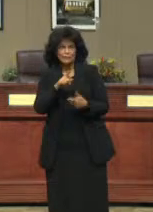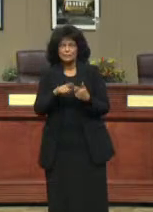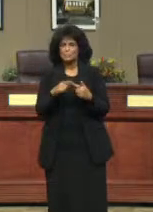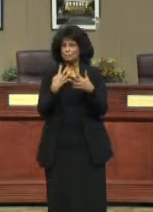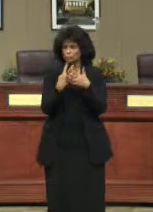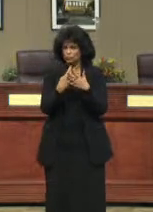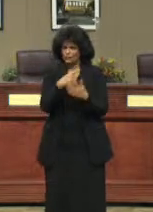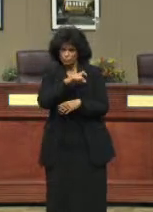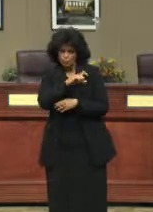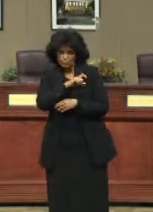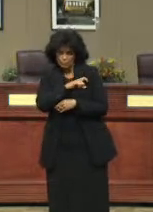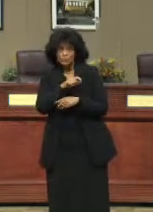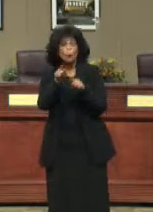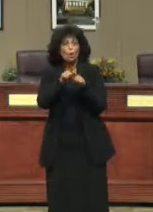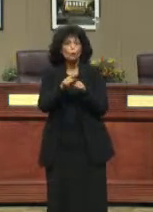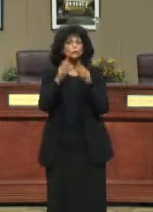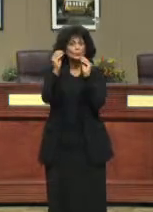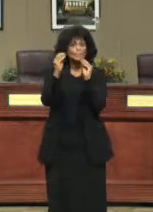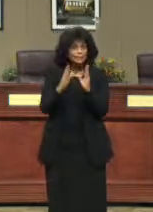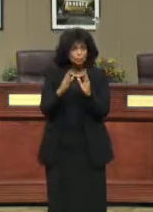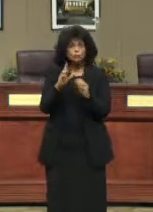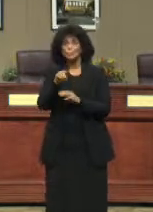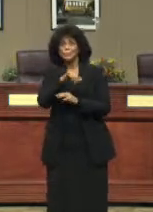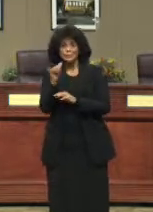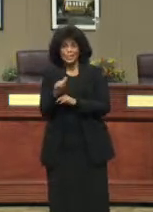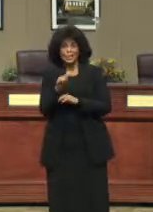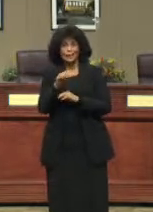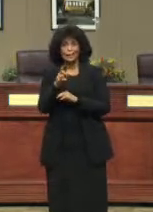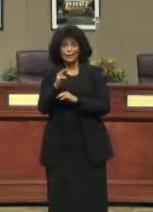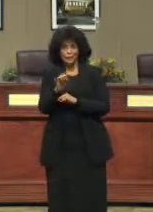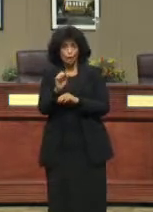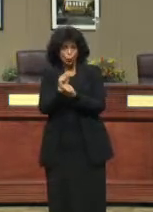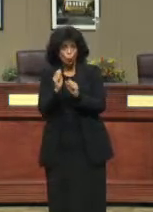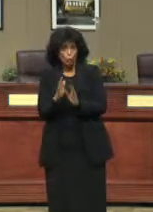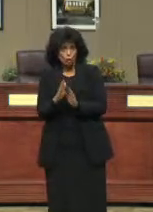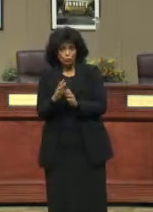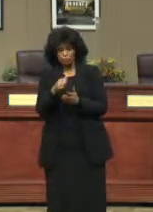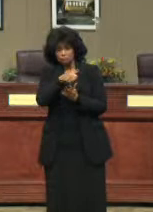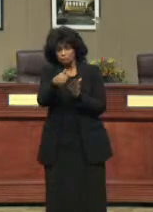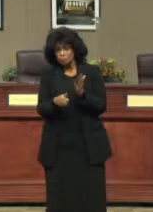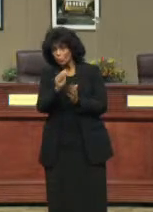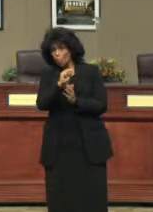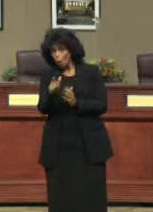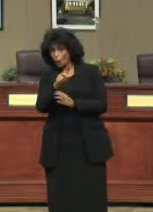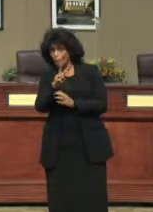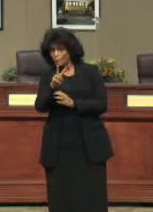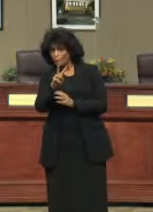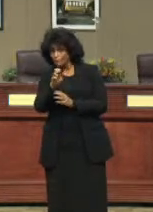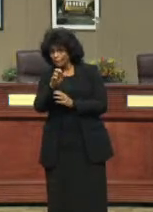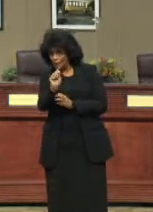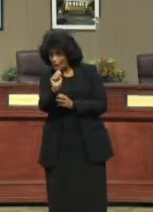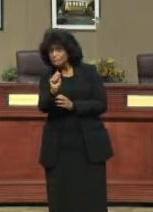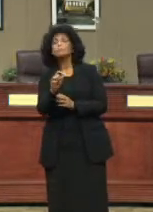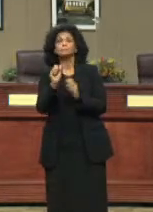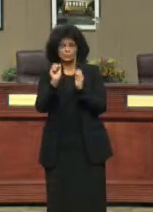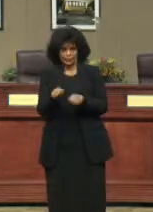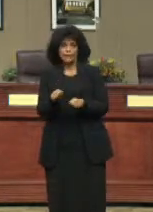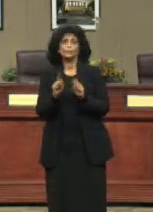sector, including teachers and daycare workers. Again, this is at the VA Medical Center